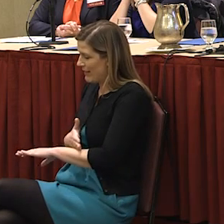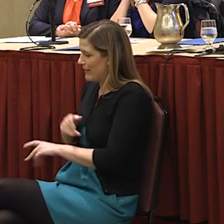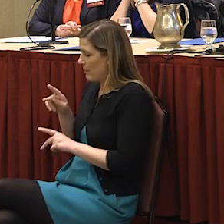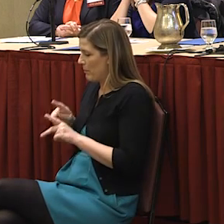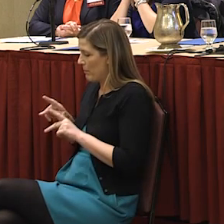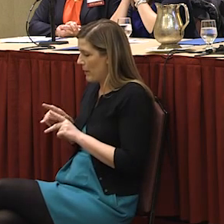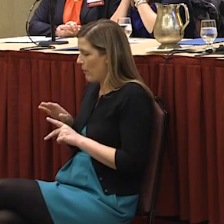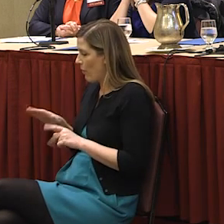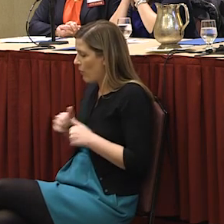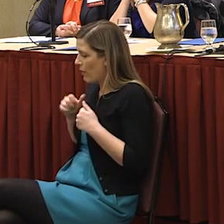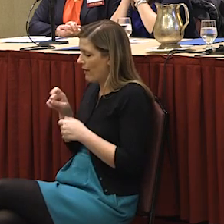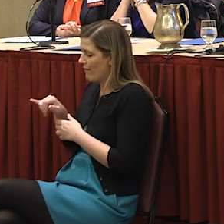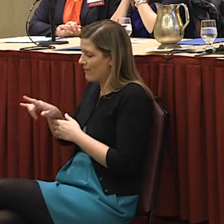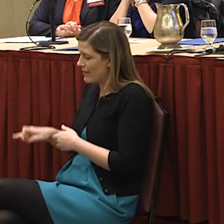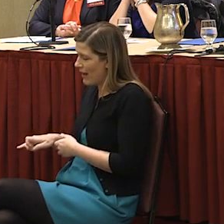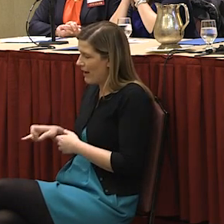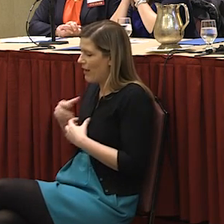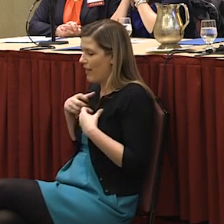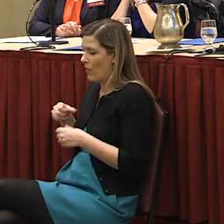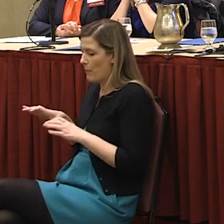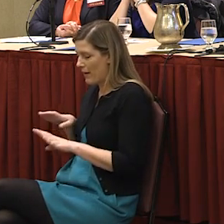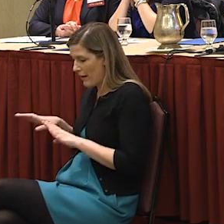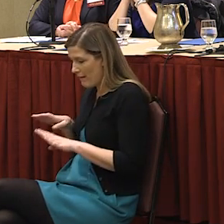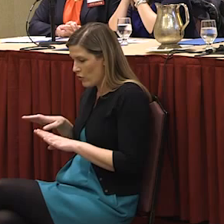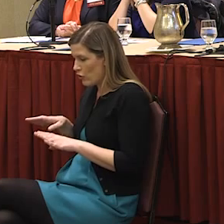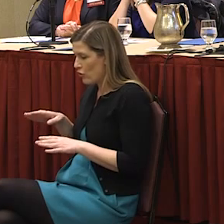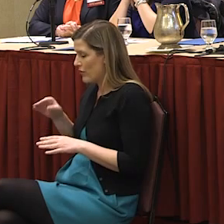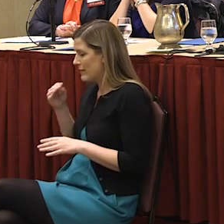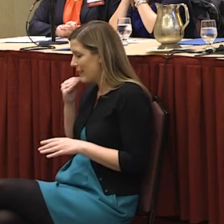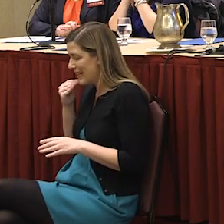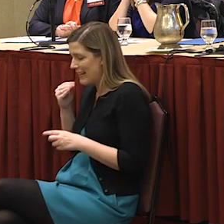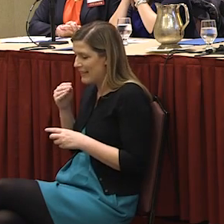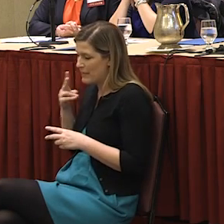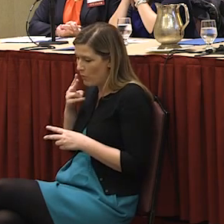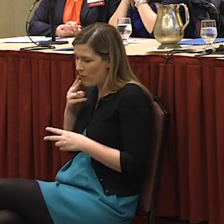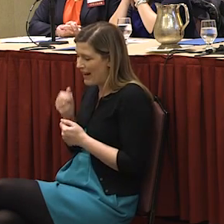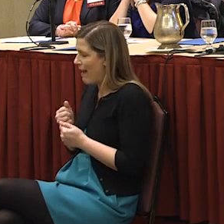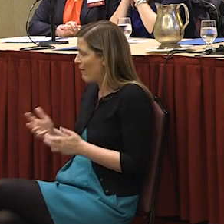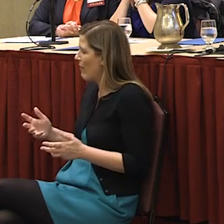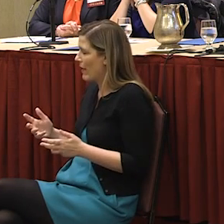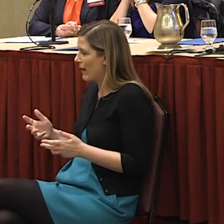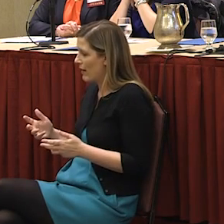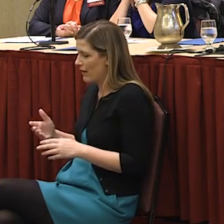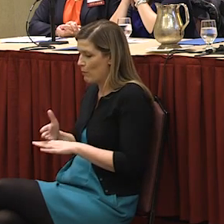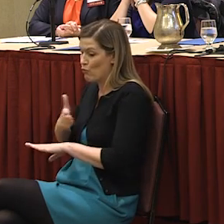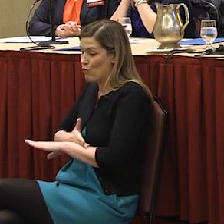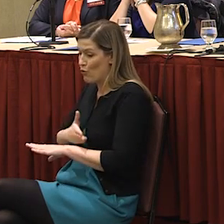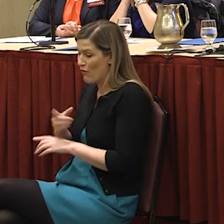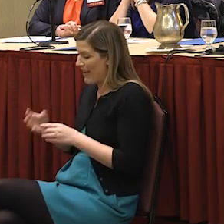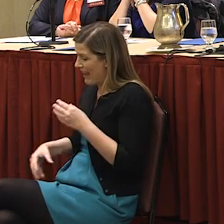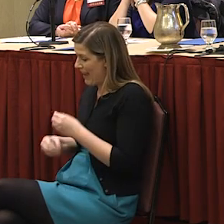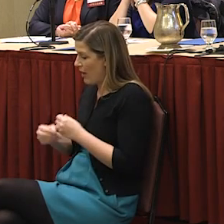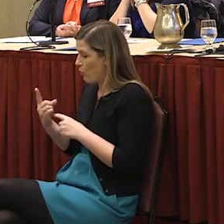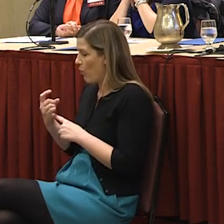people's lifestyles, livings, healthy behaviors. They didn't smoke. Just everything was dramatically increased just by adding 1 more